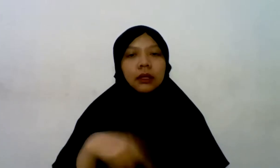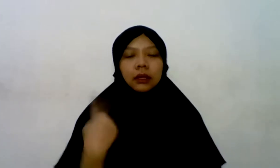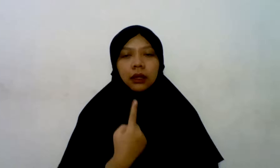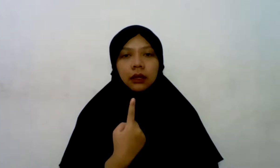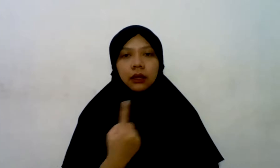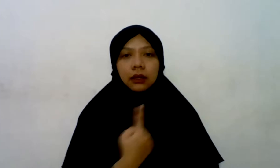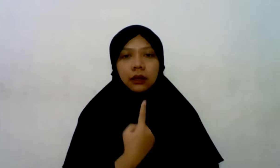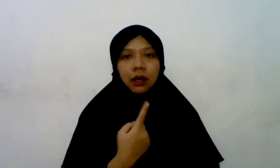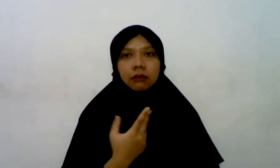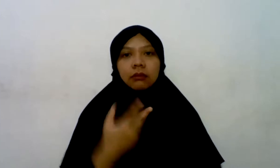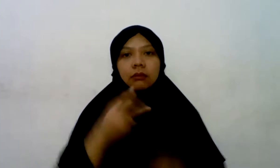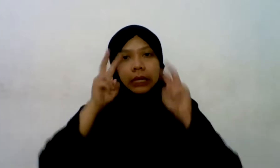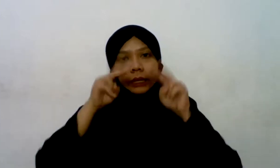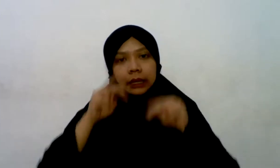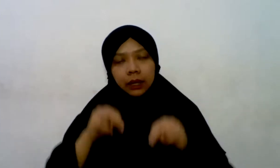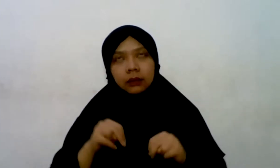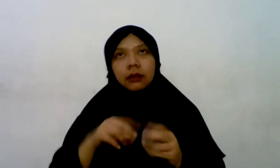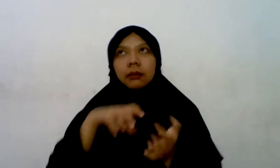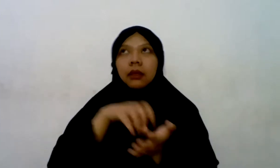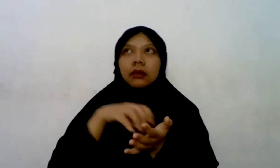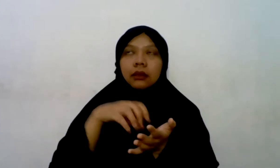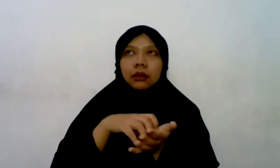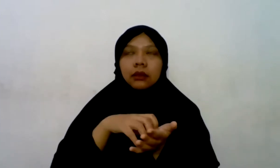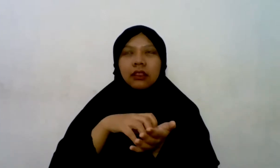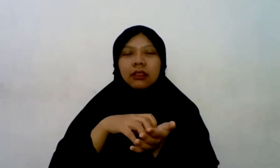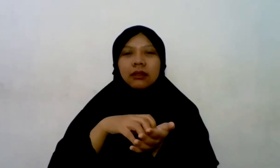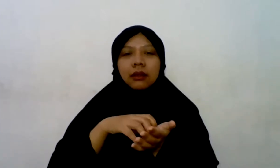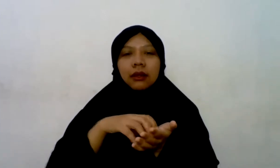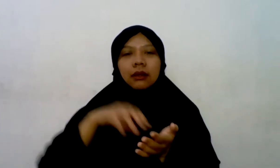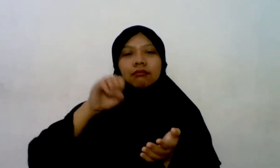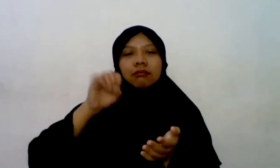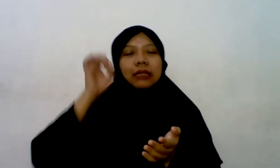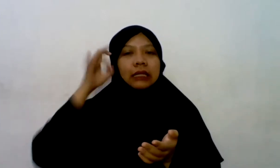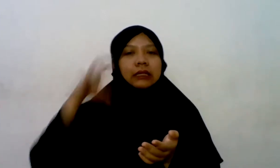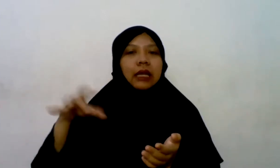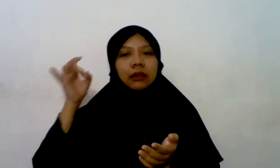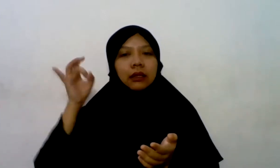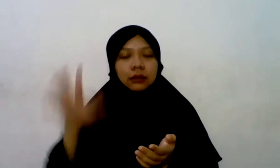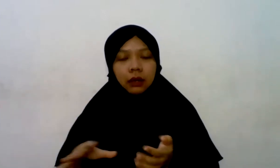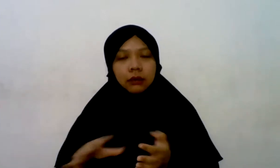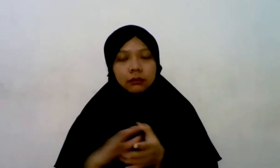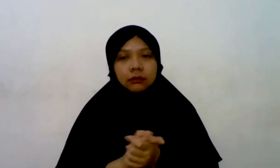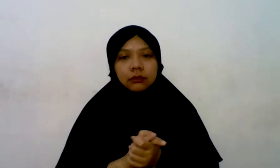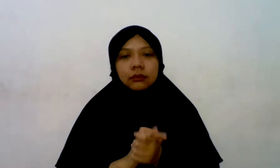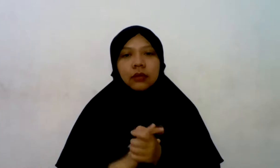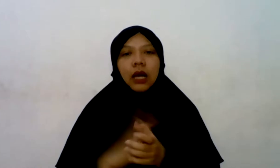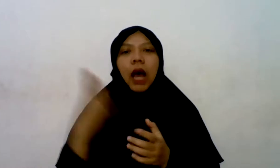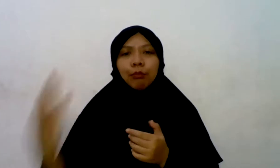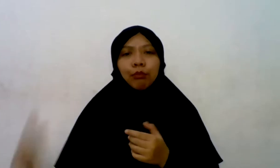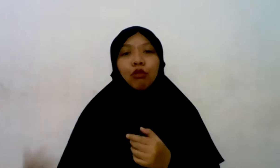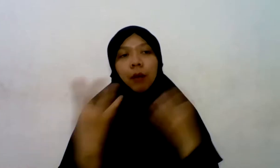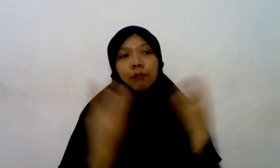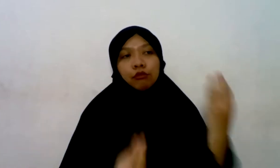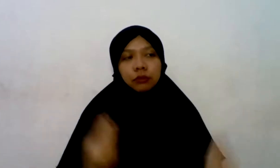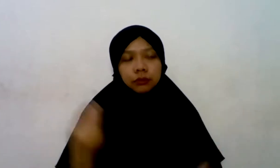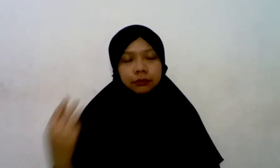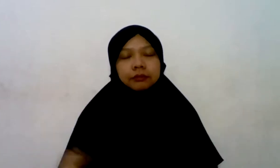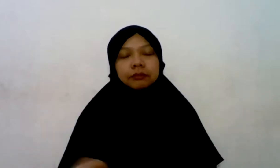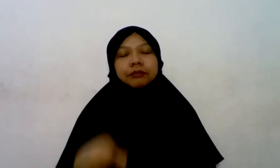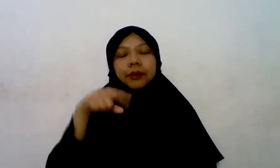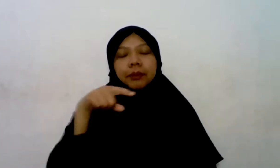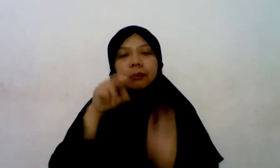from middle and low income. So it's suasana like kampung. So it's rural